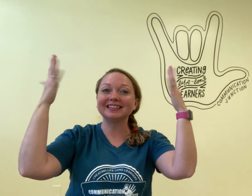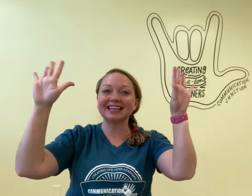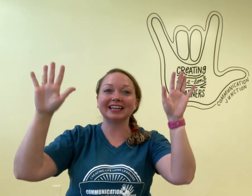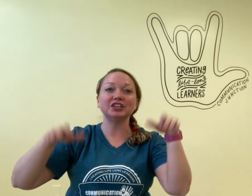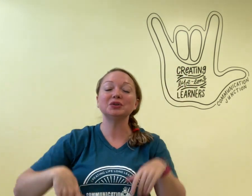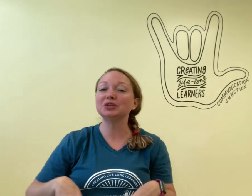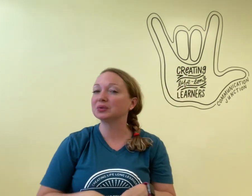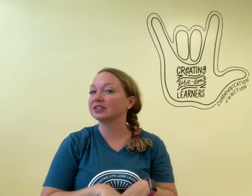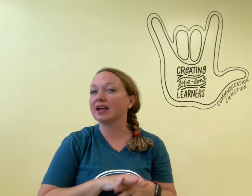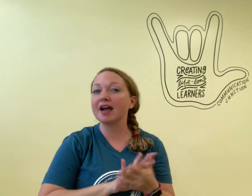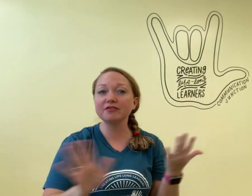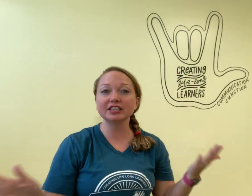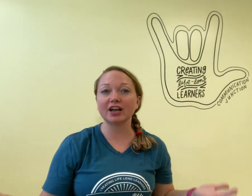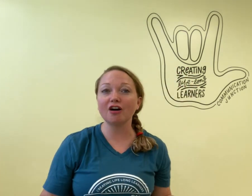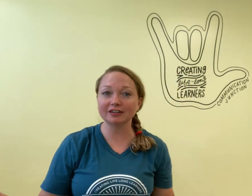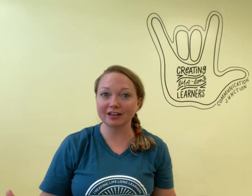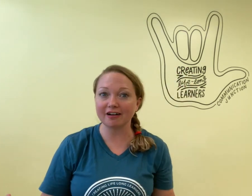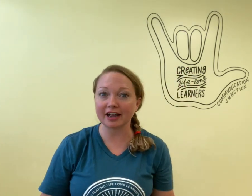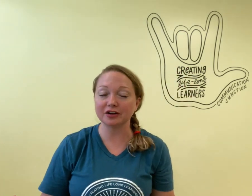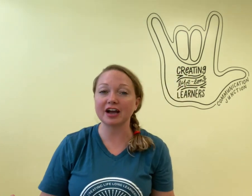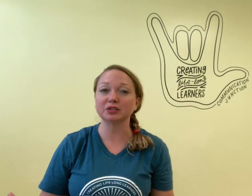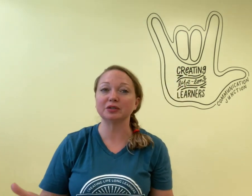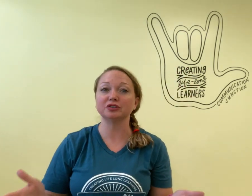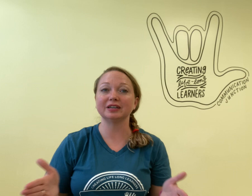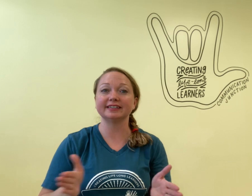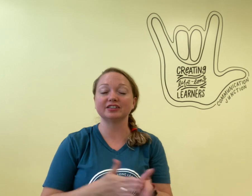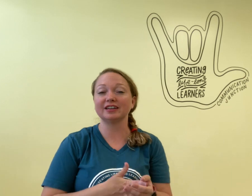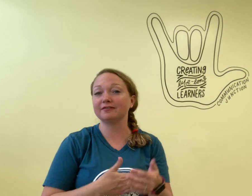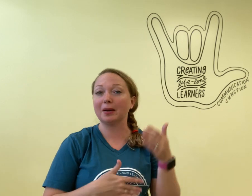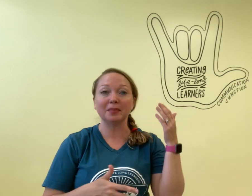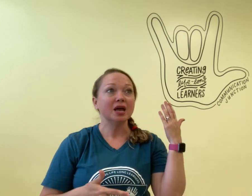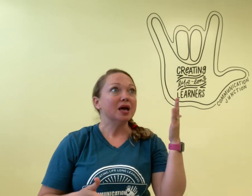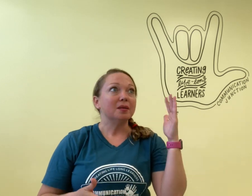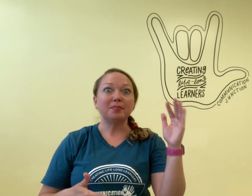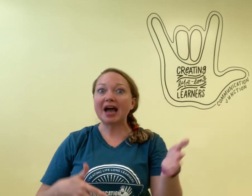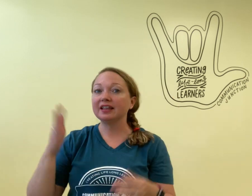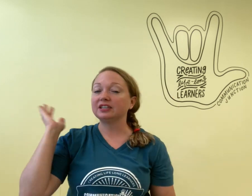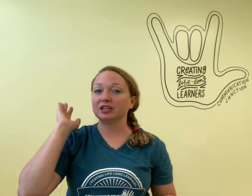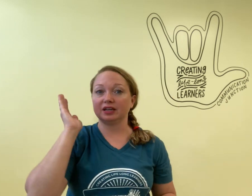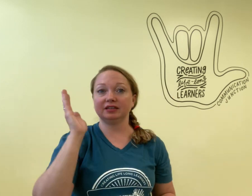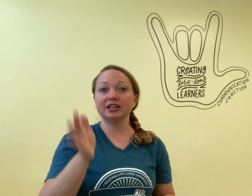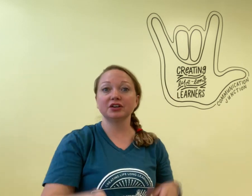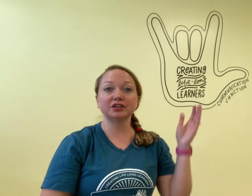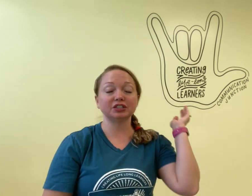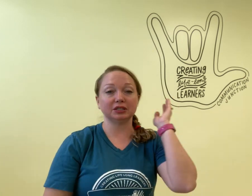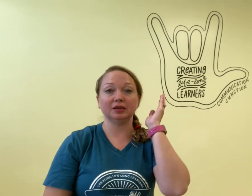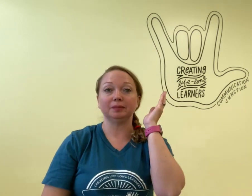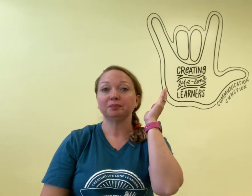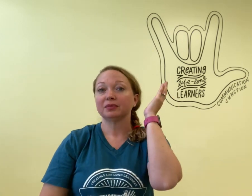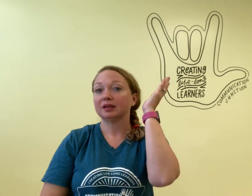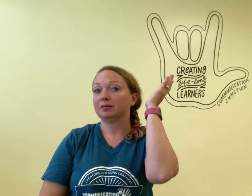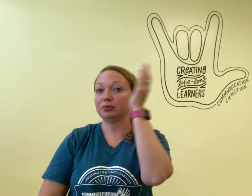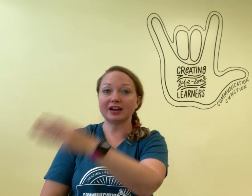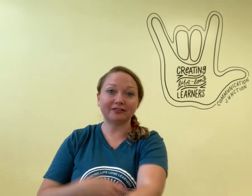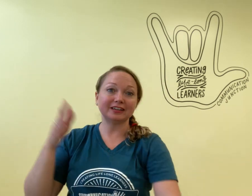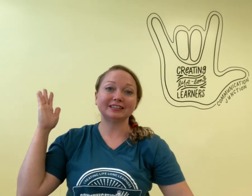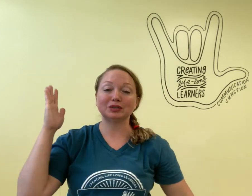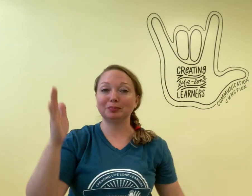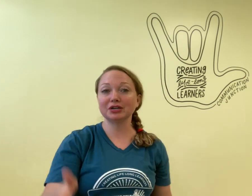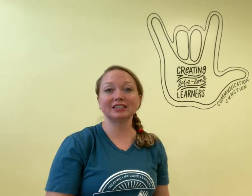And you can use this every day, all day long at your house when you're transitioning from bath to dinner to breakfast to book time